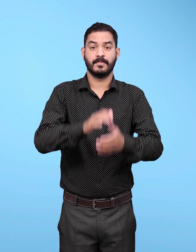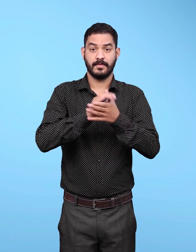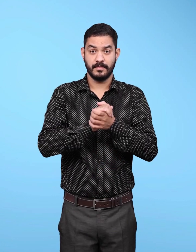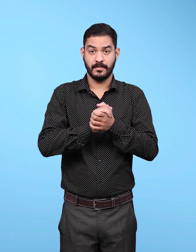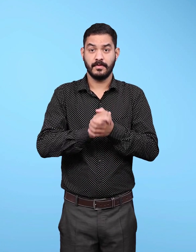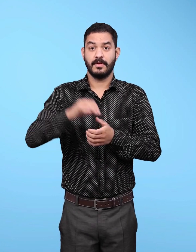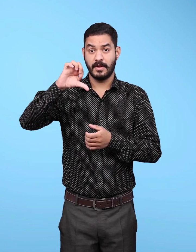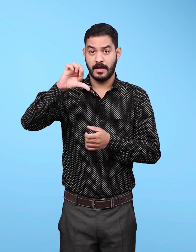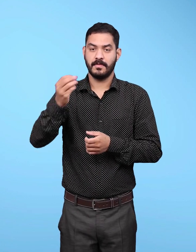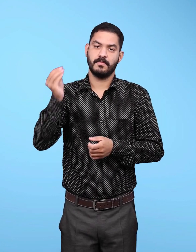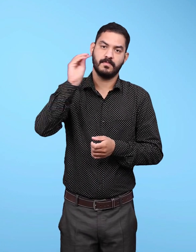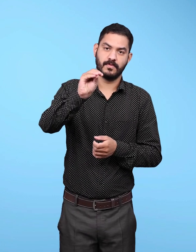9. Fill in the blank.